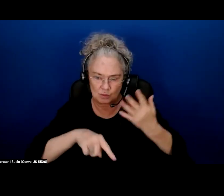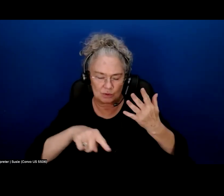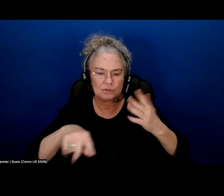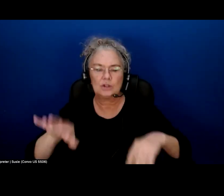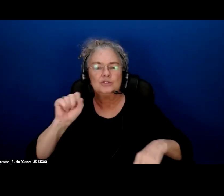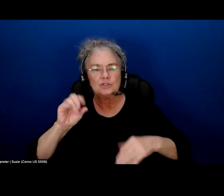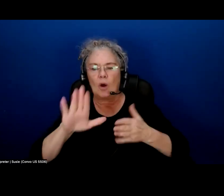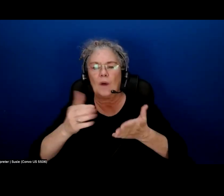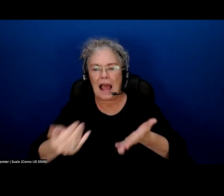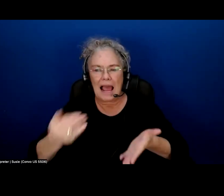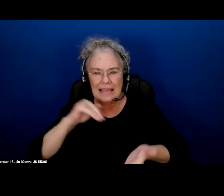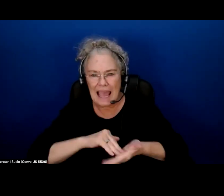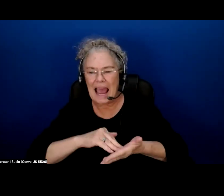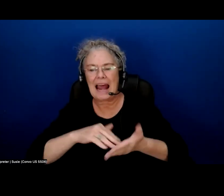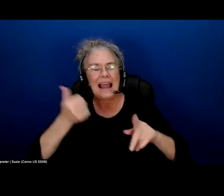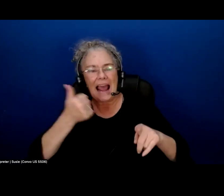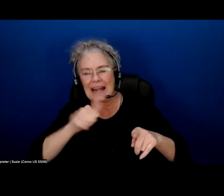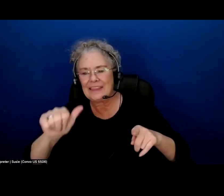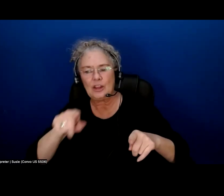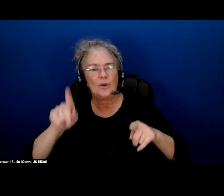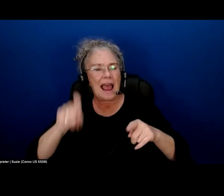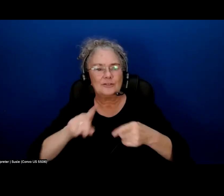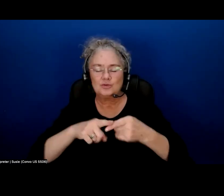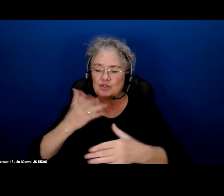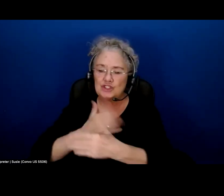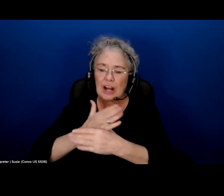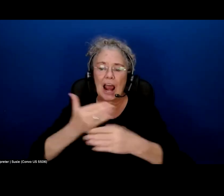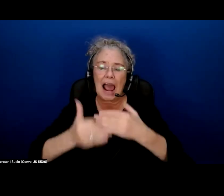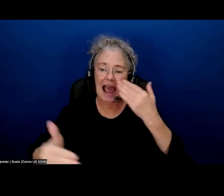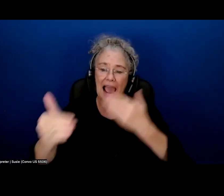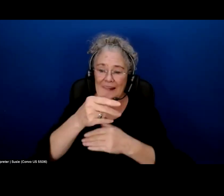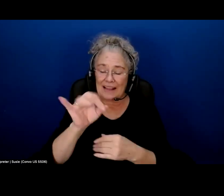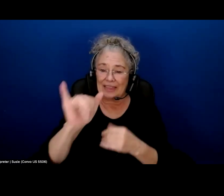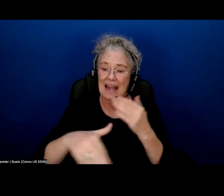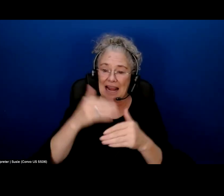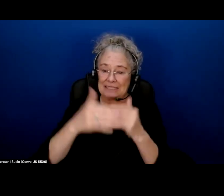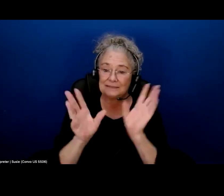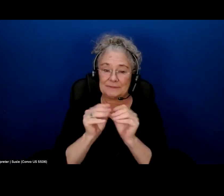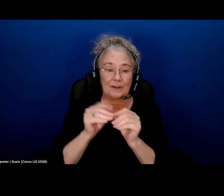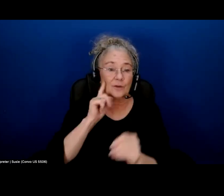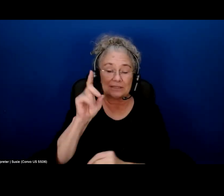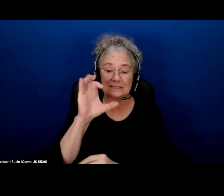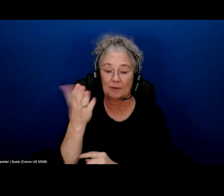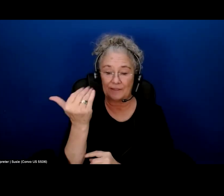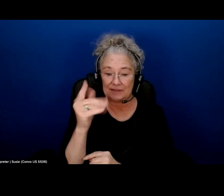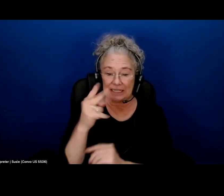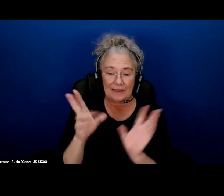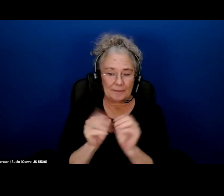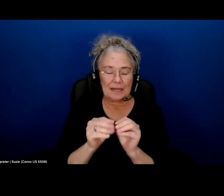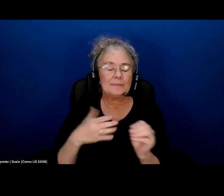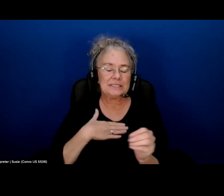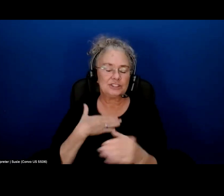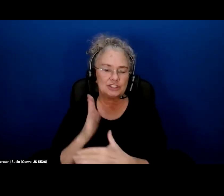So again, anything that you have to share ahead of this next meeting, the December 15th meeting, please share